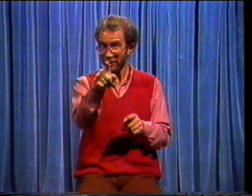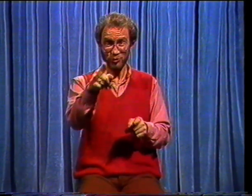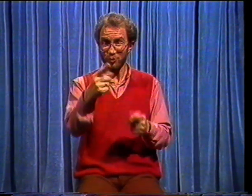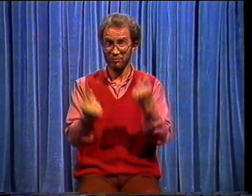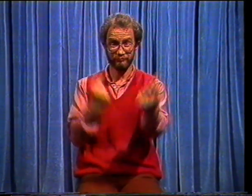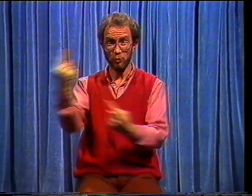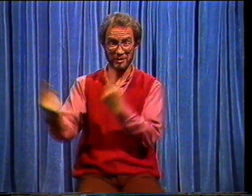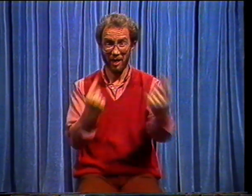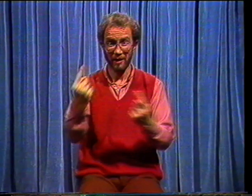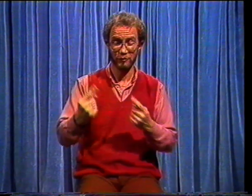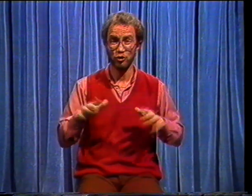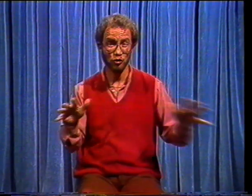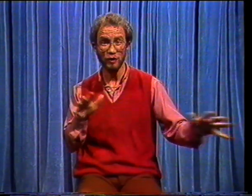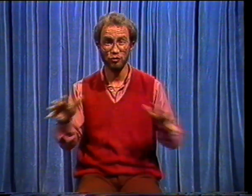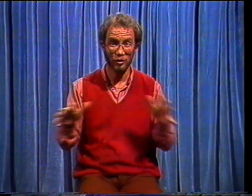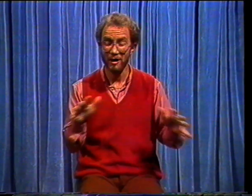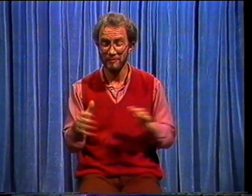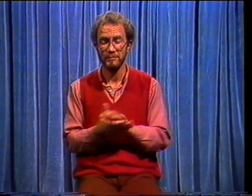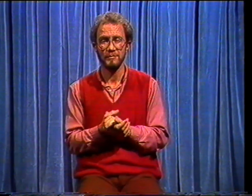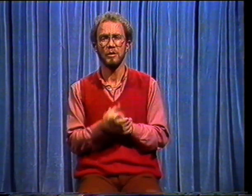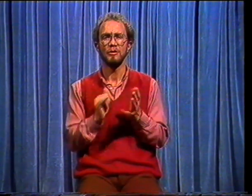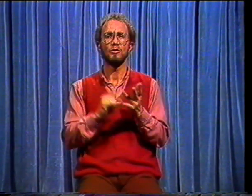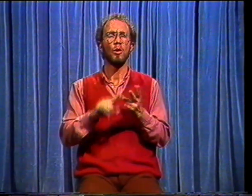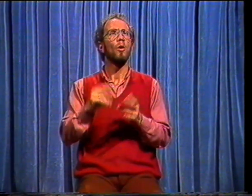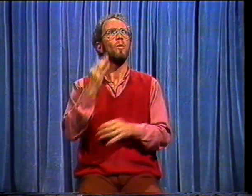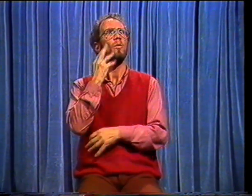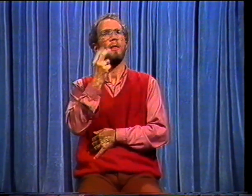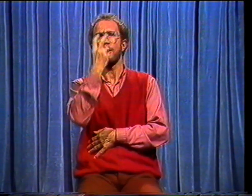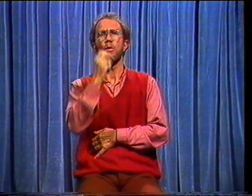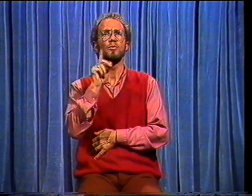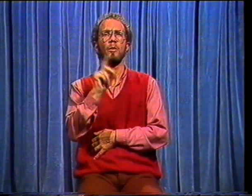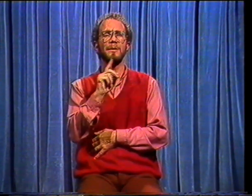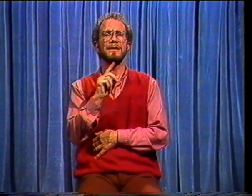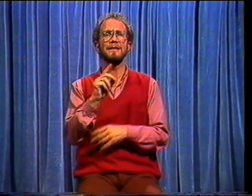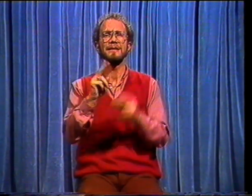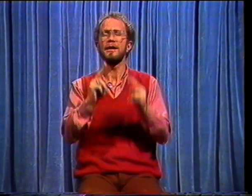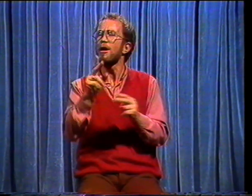The way that you yourselves might gesture. So when the old woman...